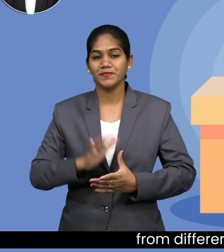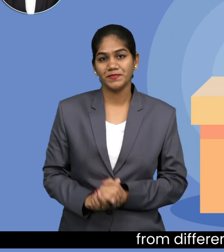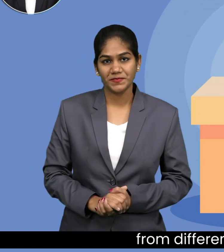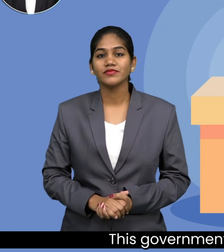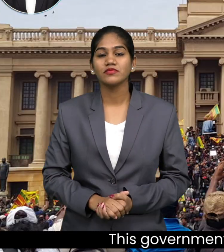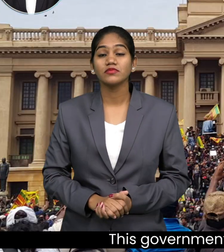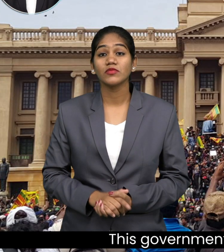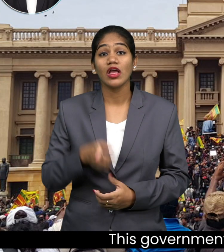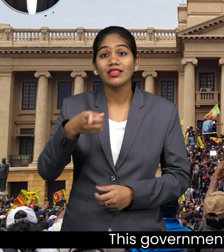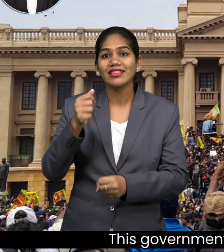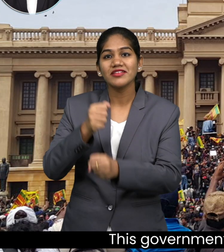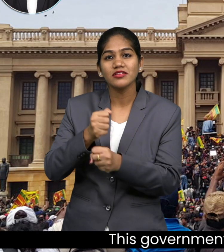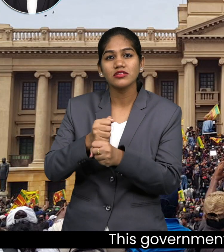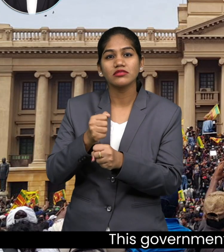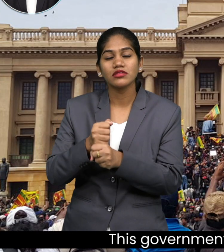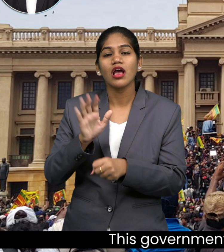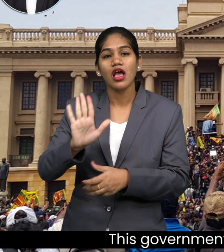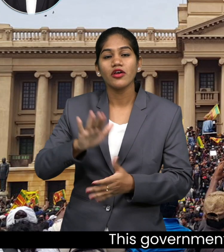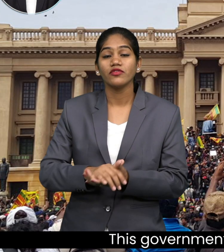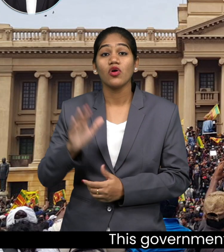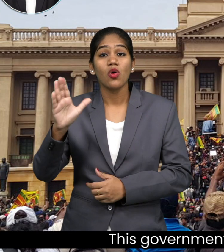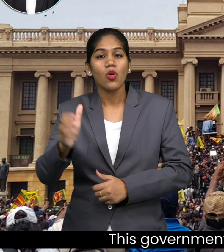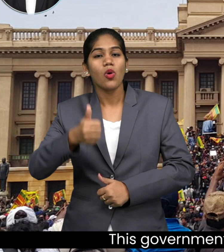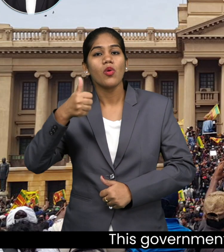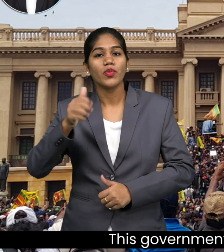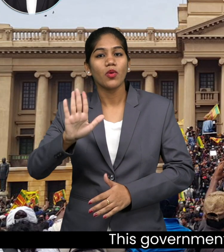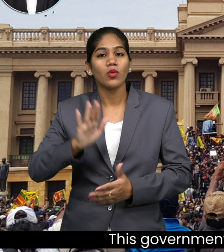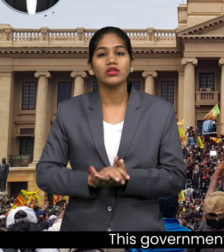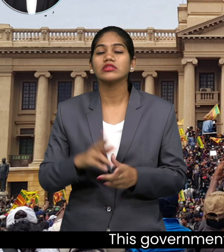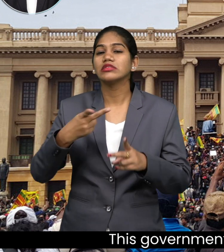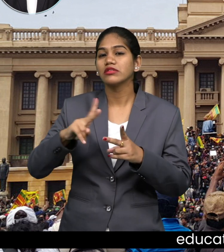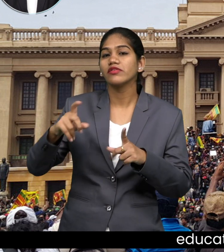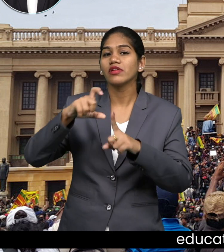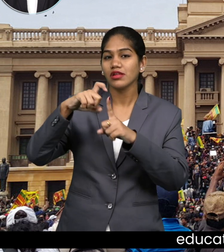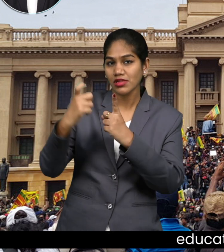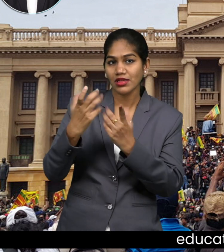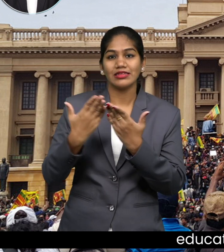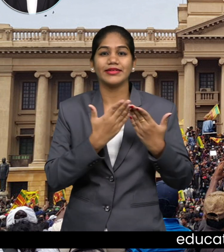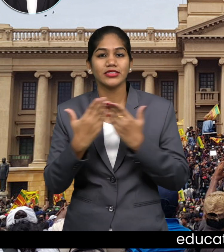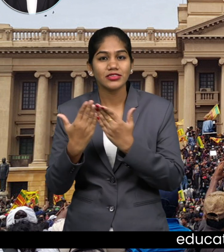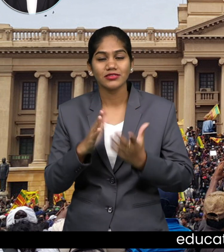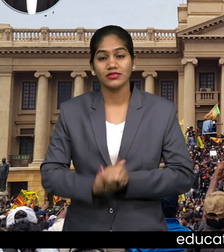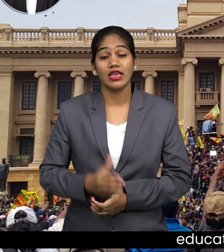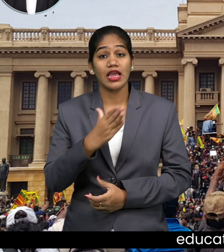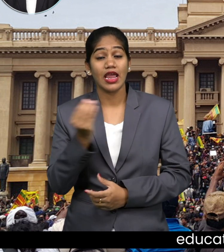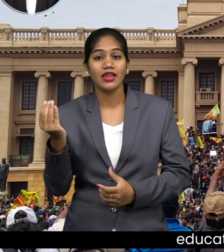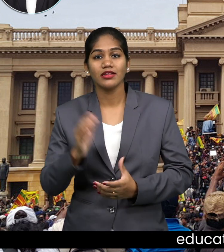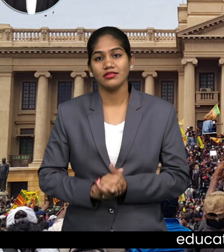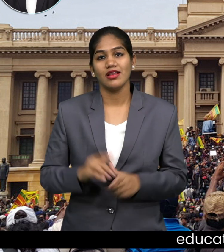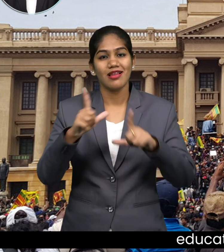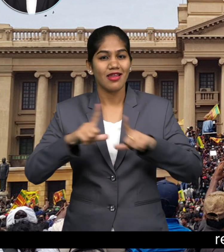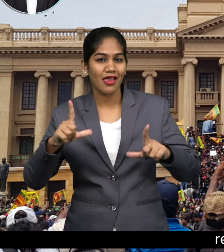This government holds authority over cultural, educational and